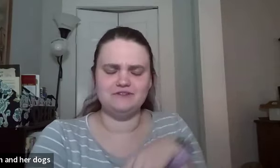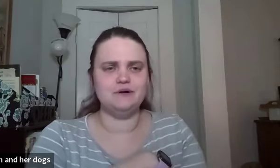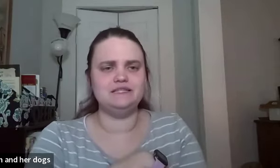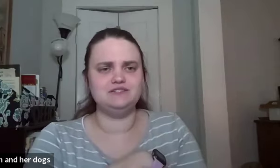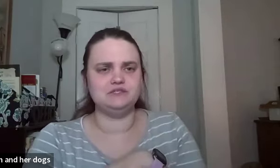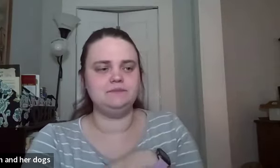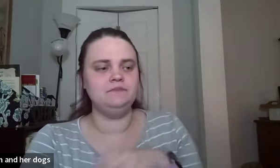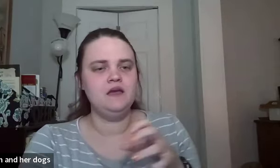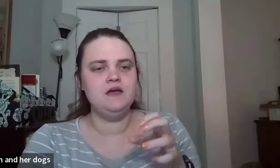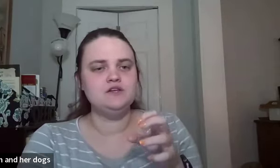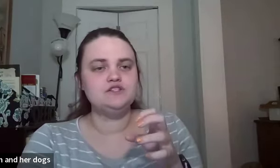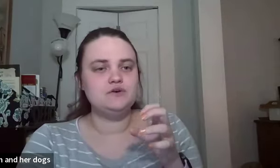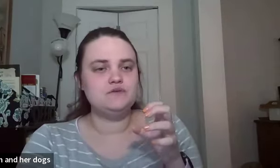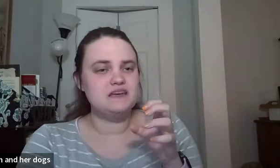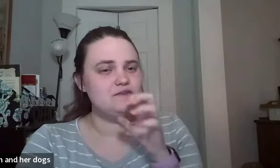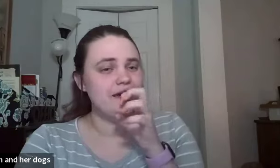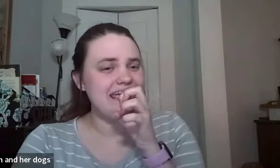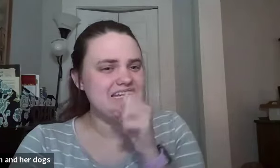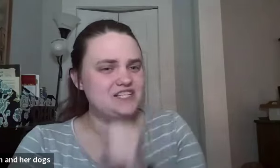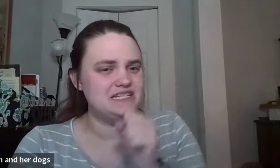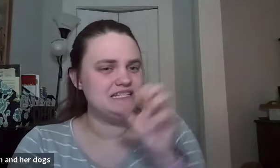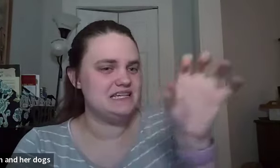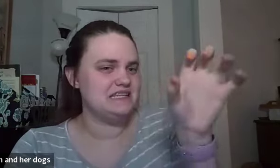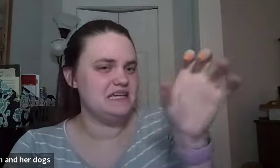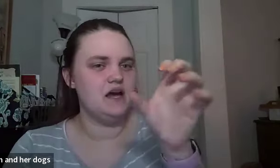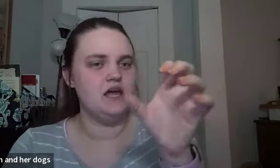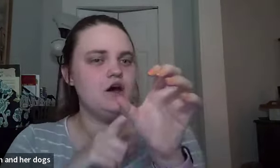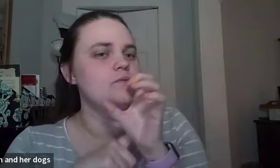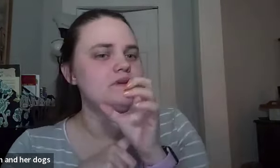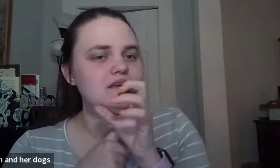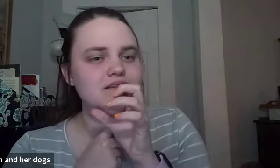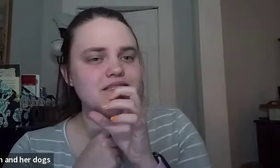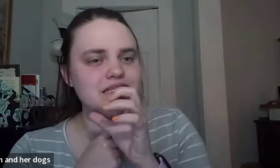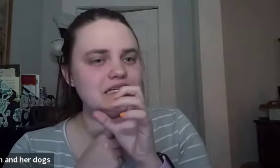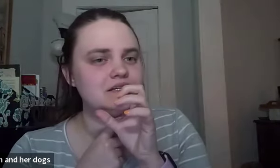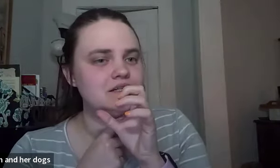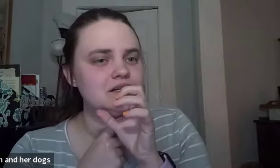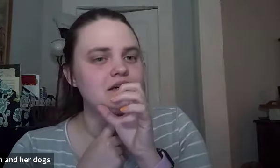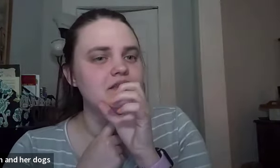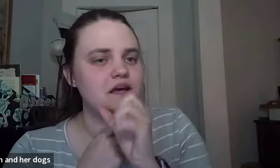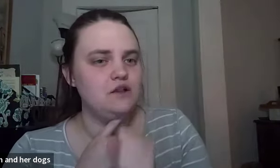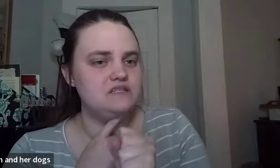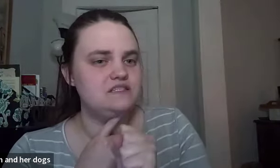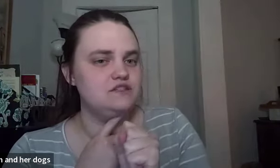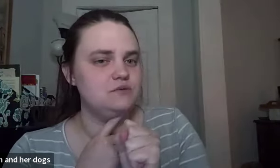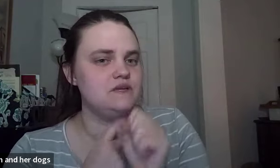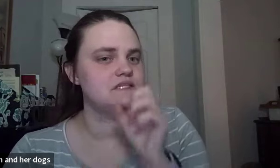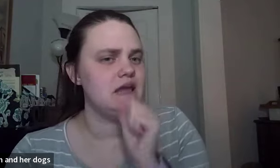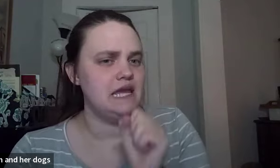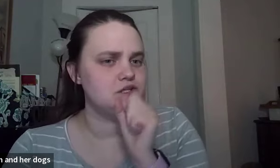this one. It's interesting. So the sign for age is, it's like an open C that closes into a fist.